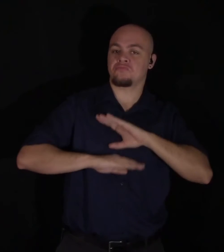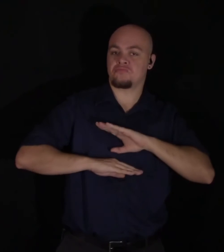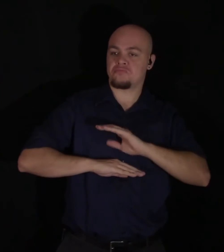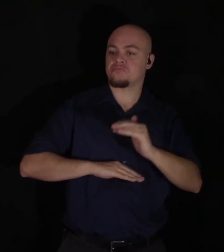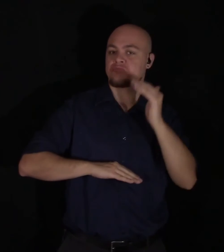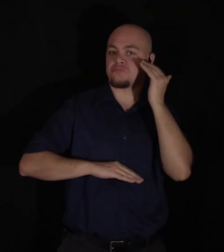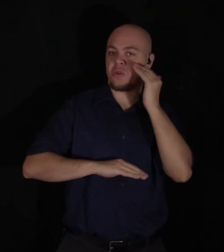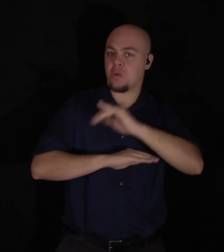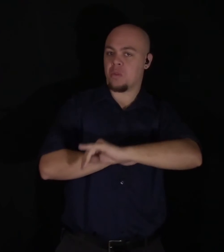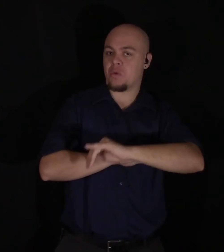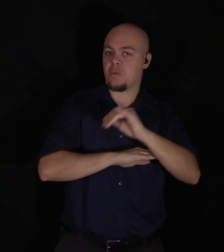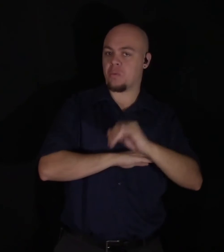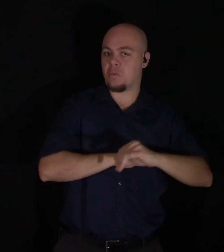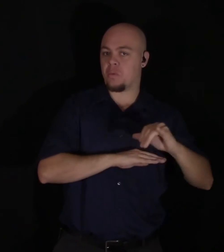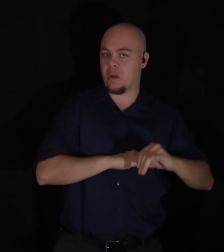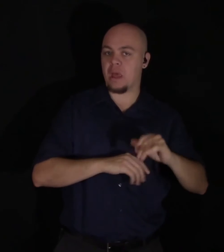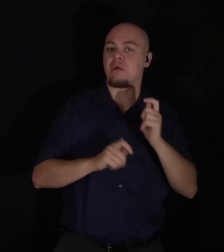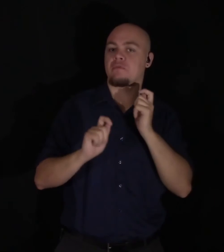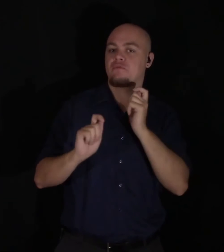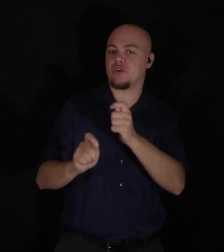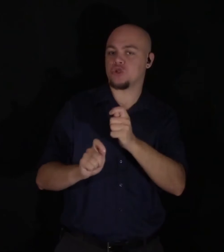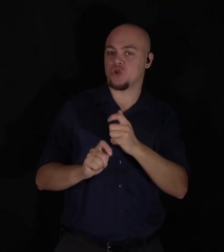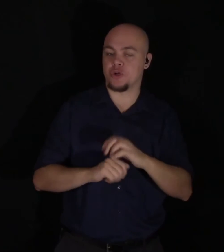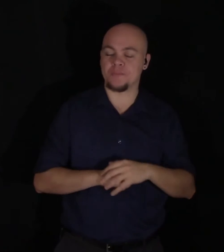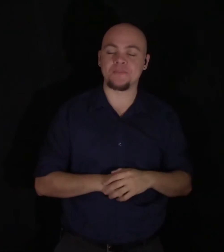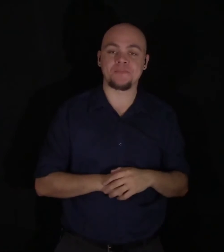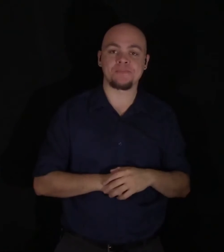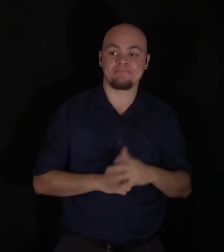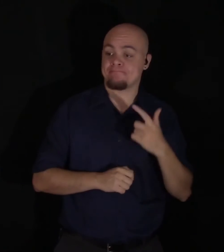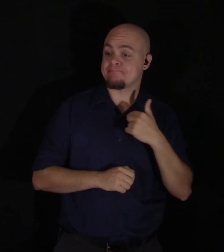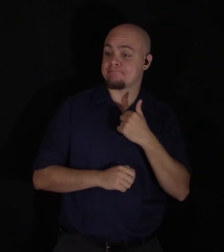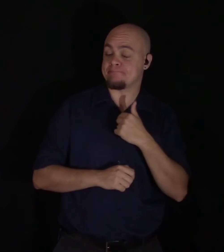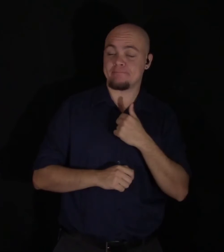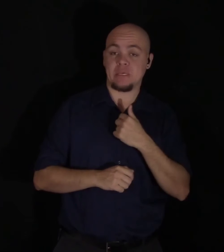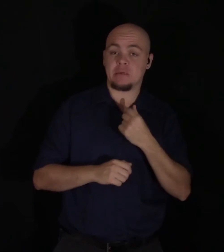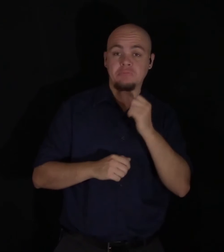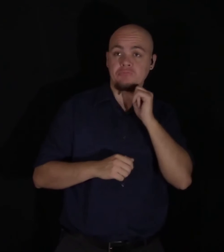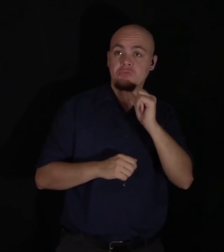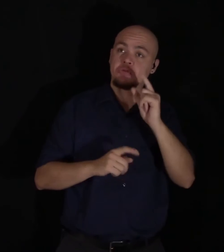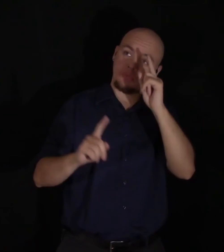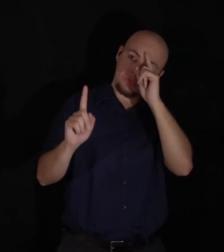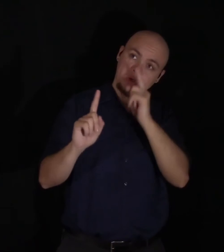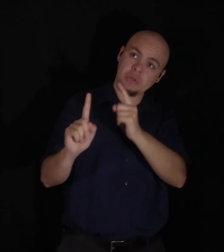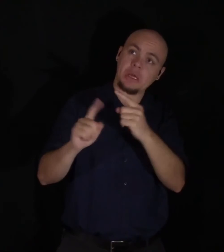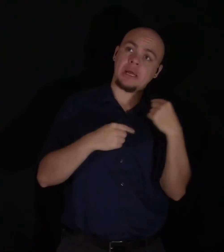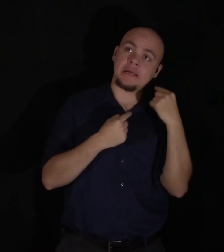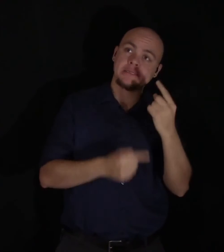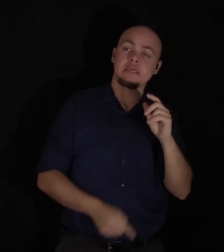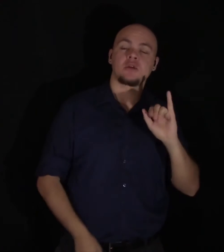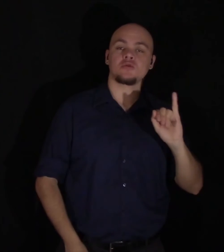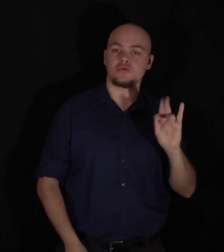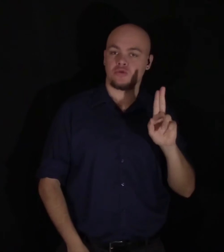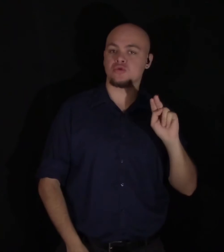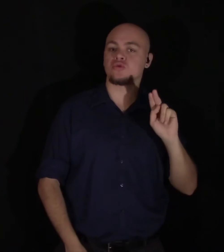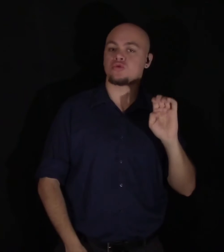fishing. I do not intend to sail until the month of June. And when shall I